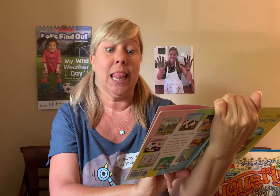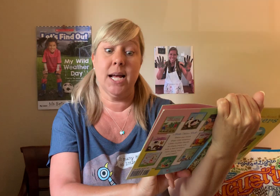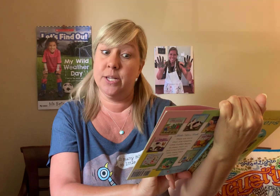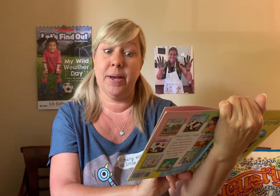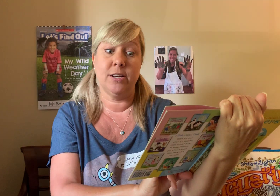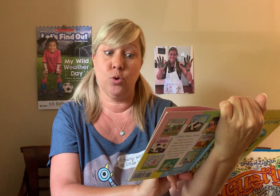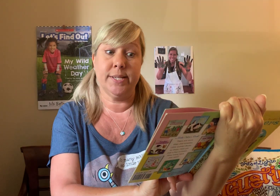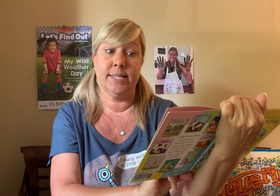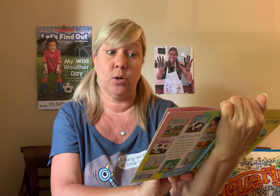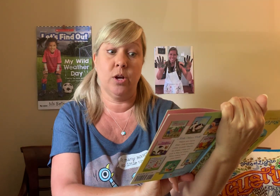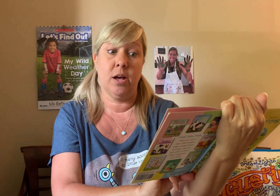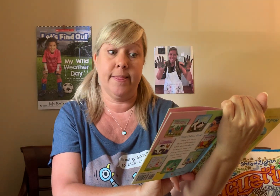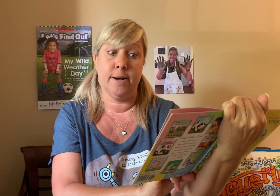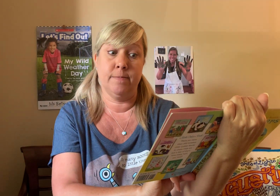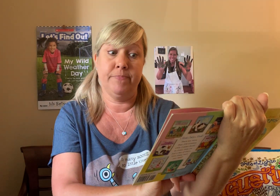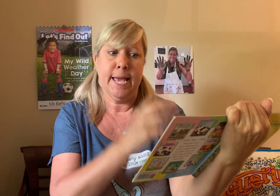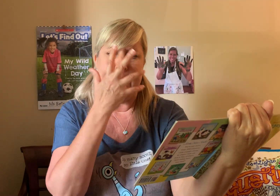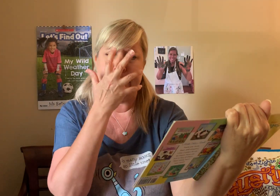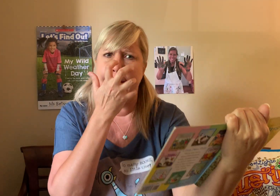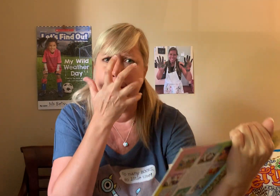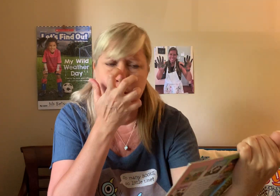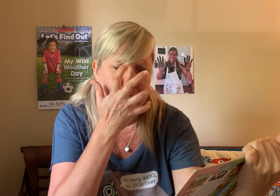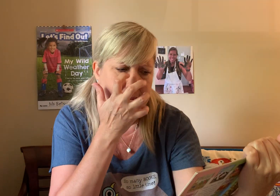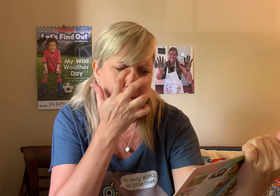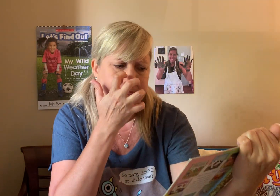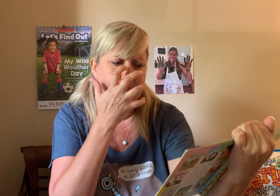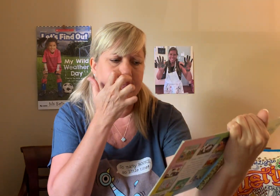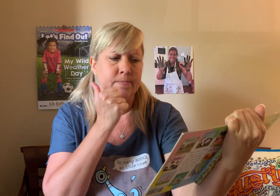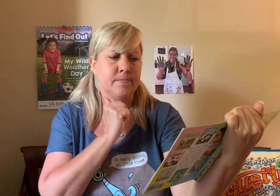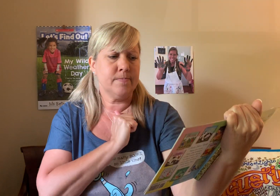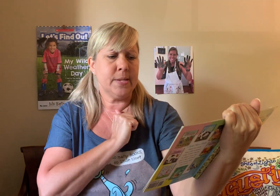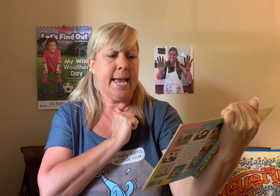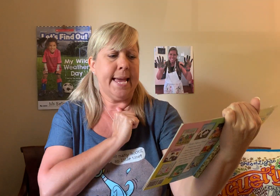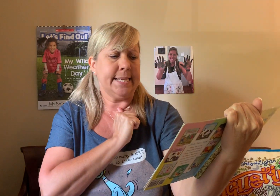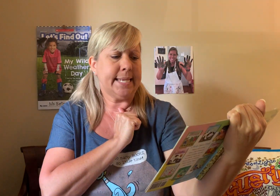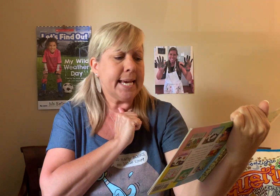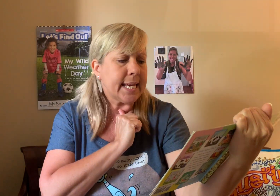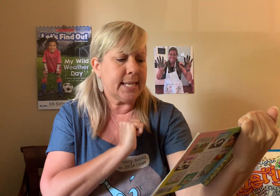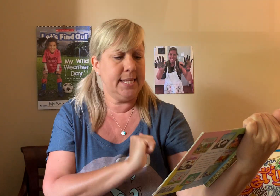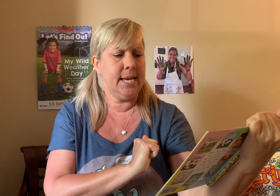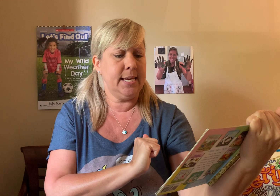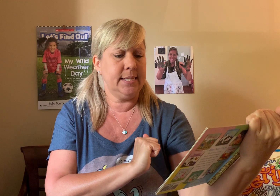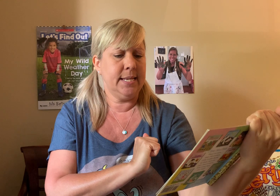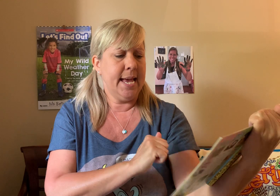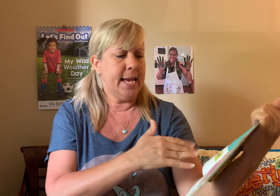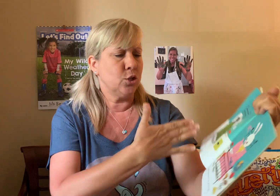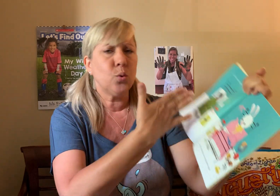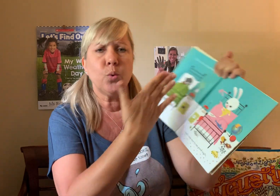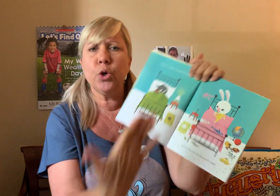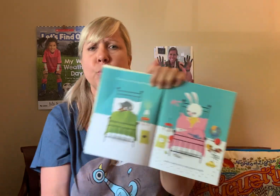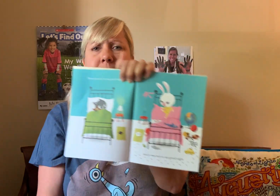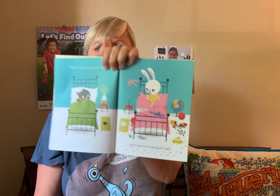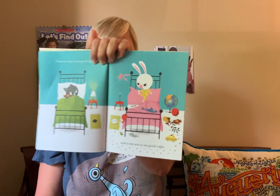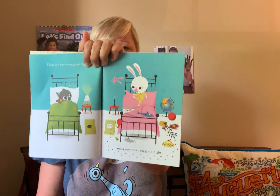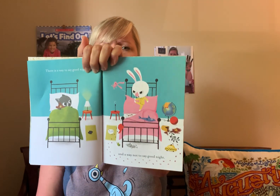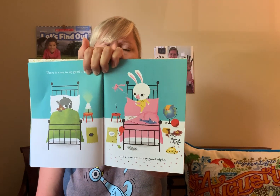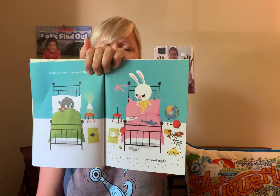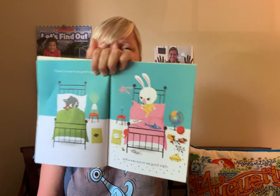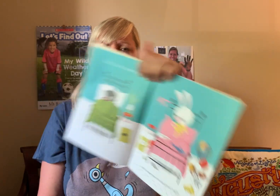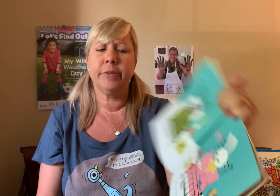Lots of bad choices going on there. He's angry. He's kicking things. His room is dirty. And